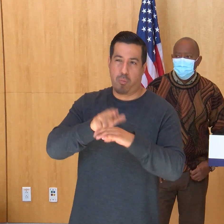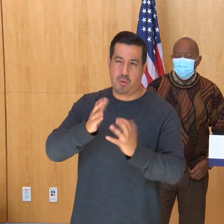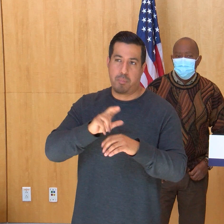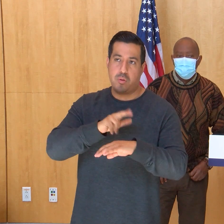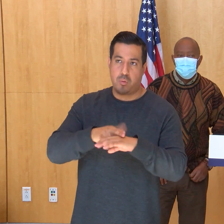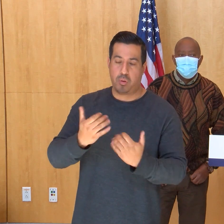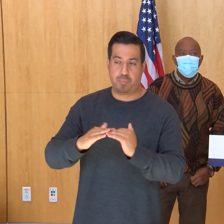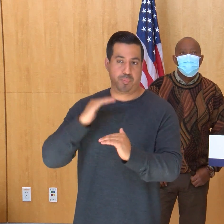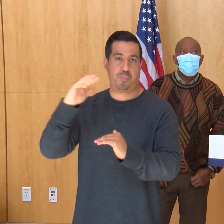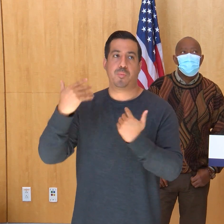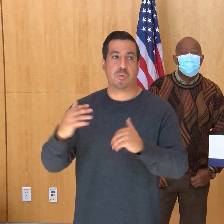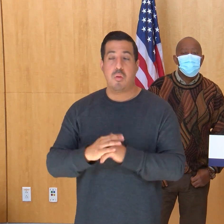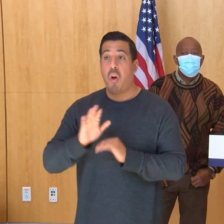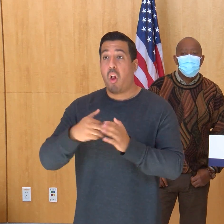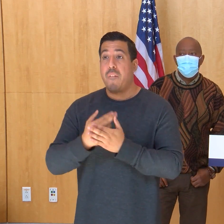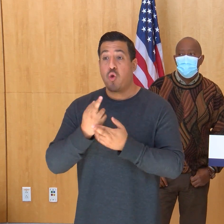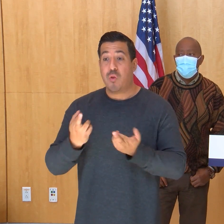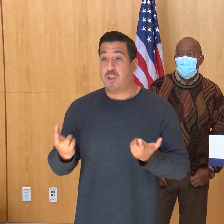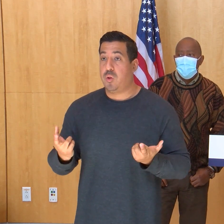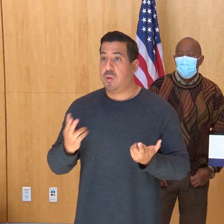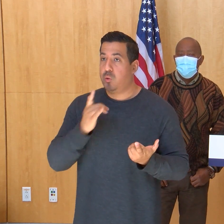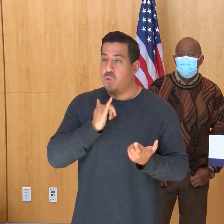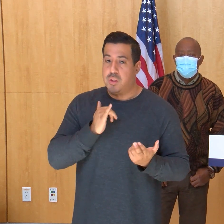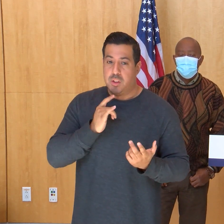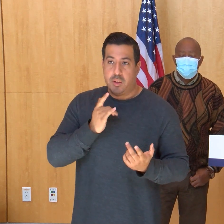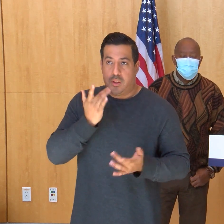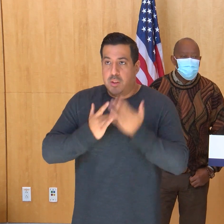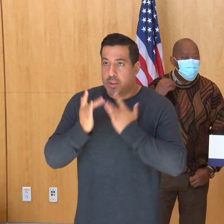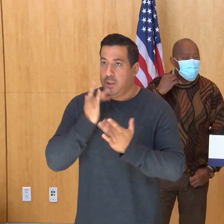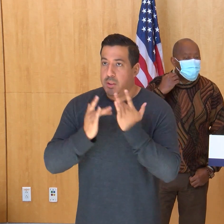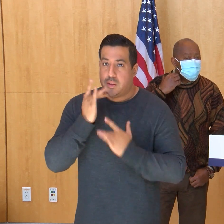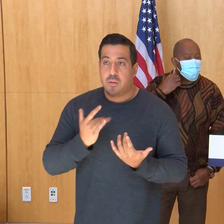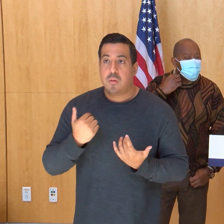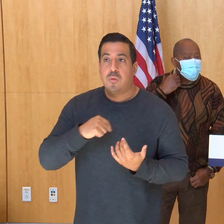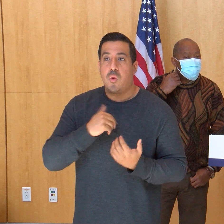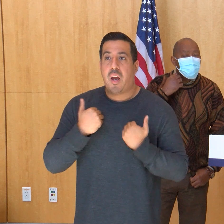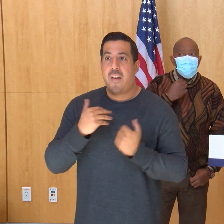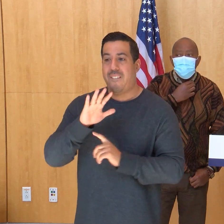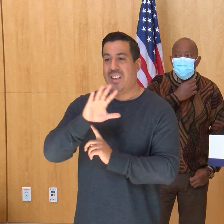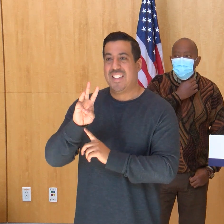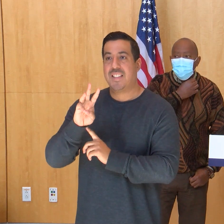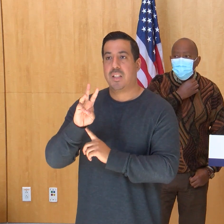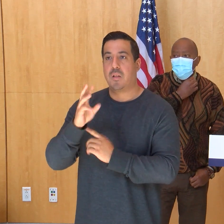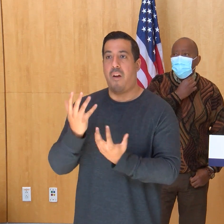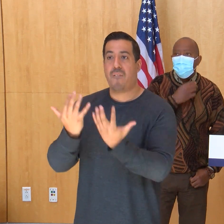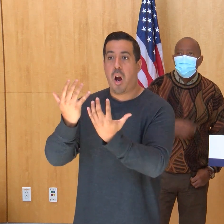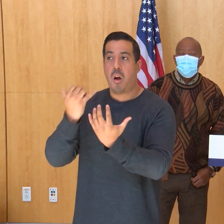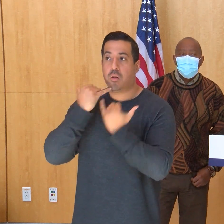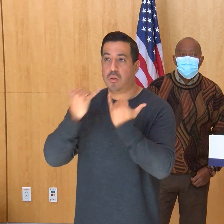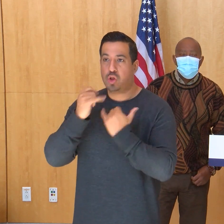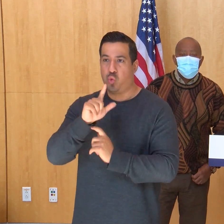our resources are really being stretched thin. We had 56 fire calls over the last 24